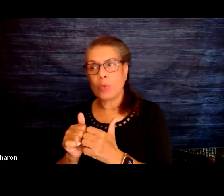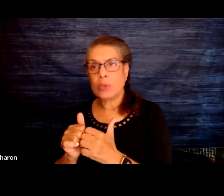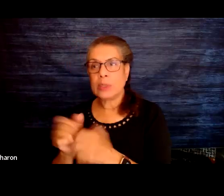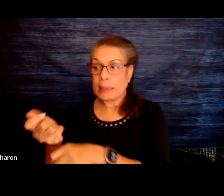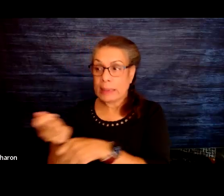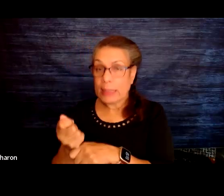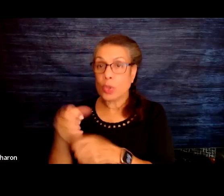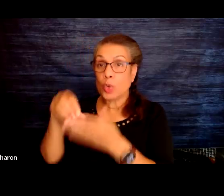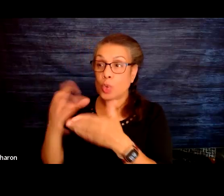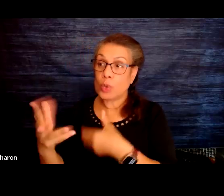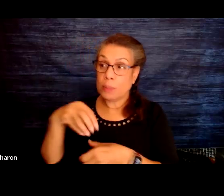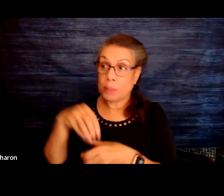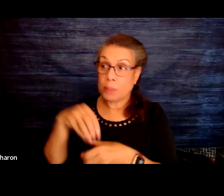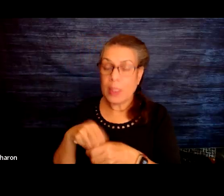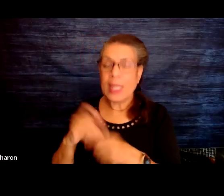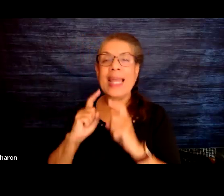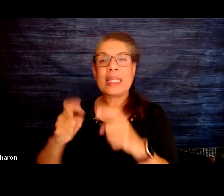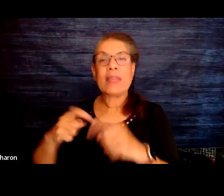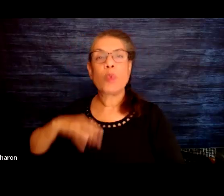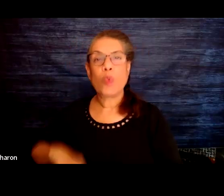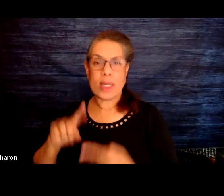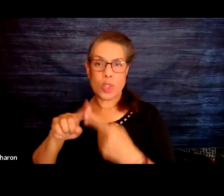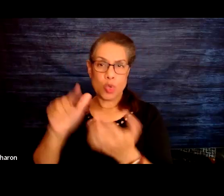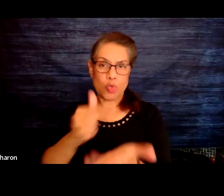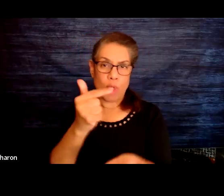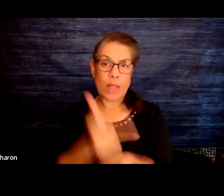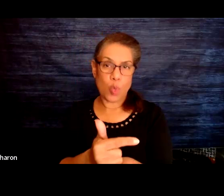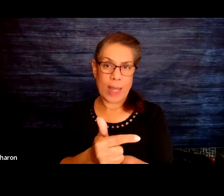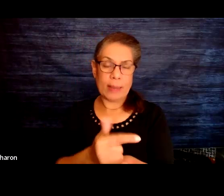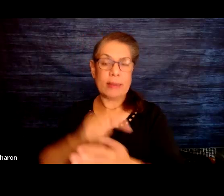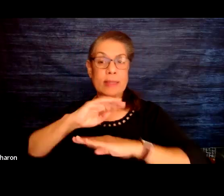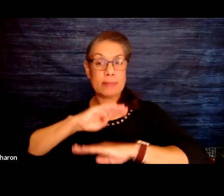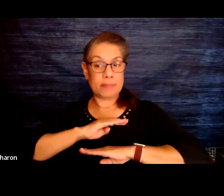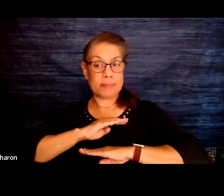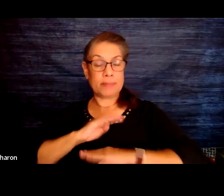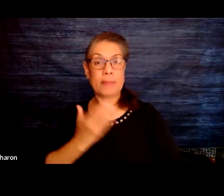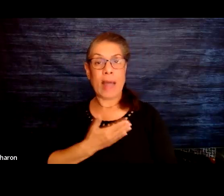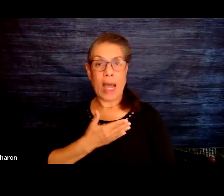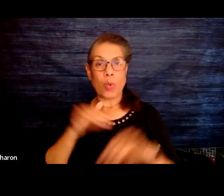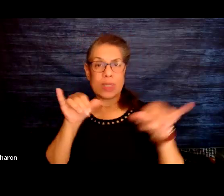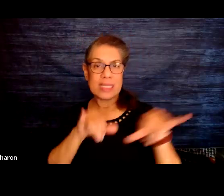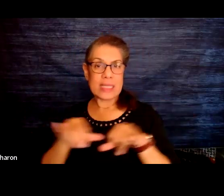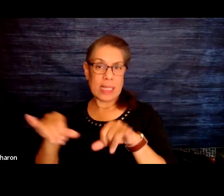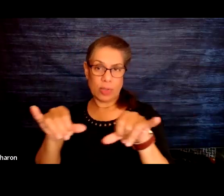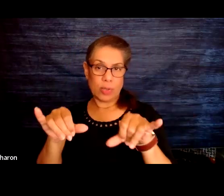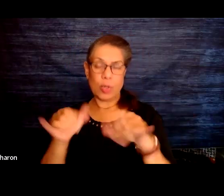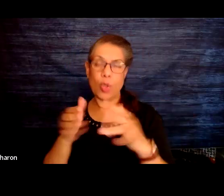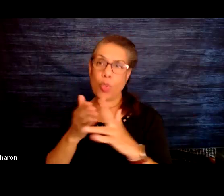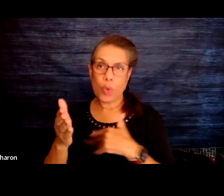get our alternative education students credits toward graduation that meet the standard, but meet the standard through multiple